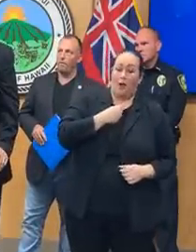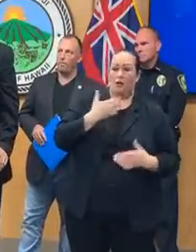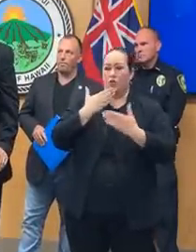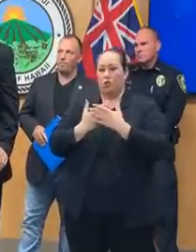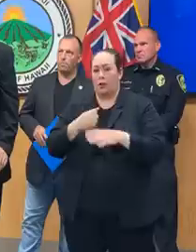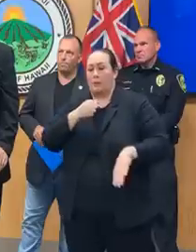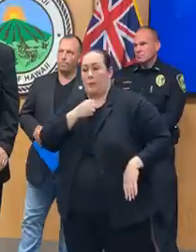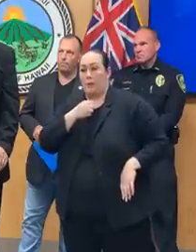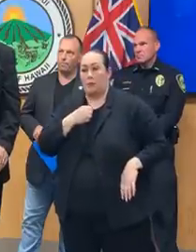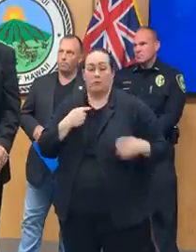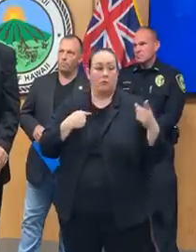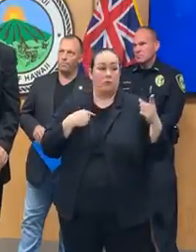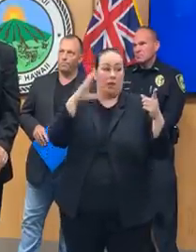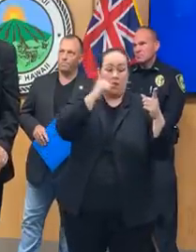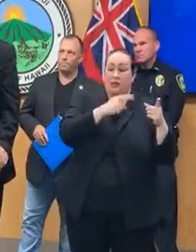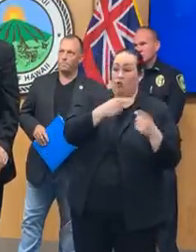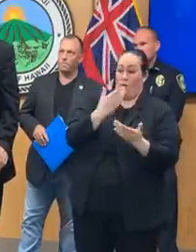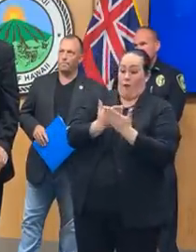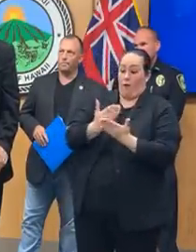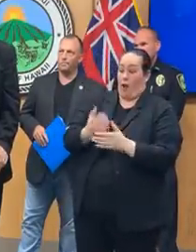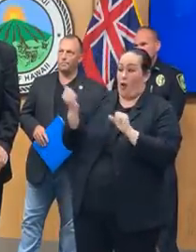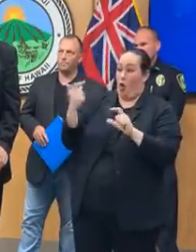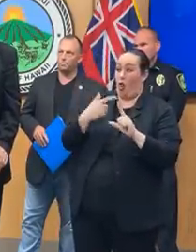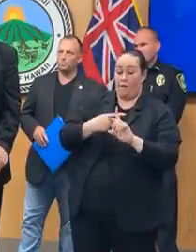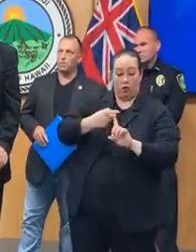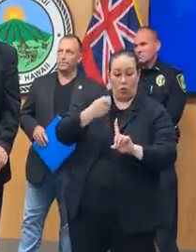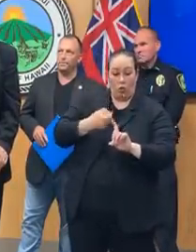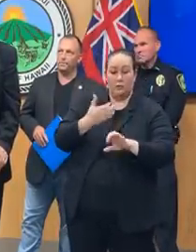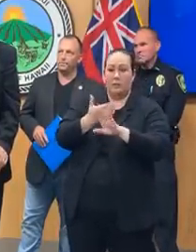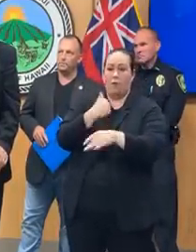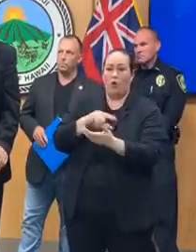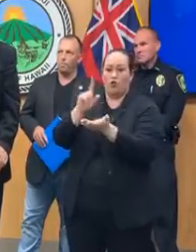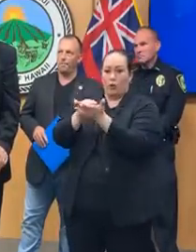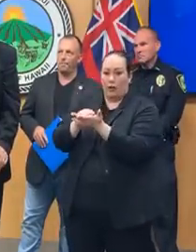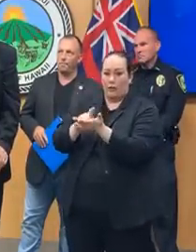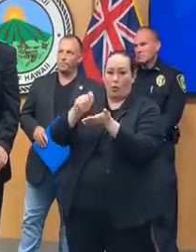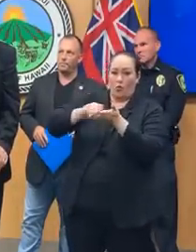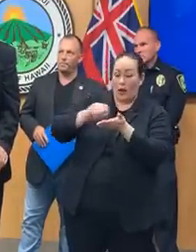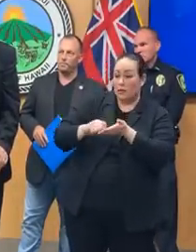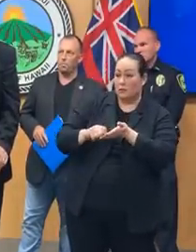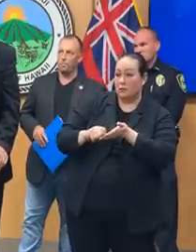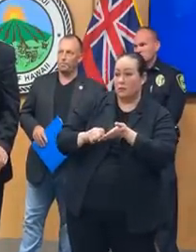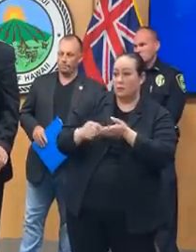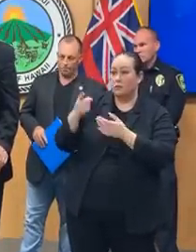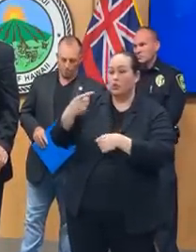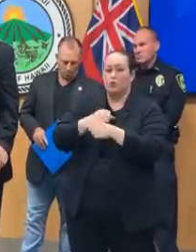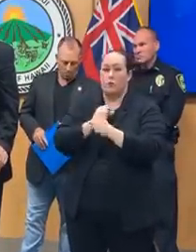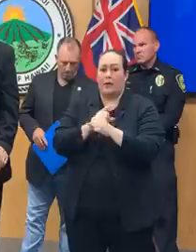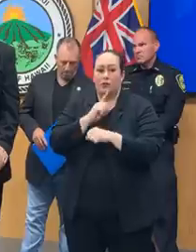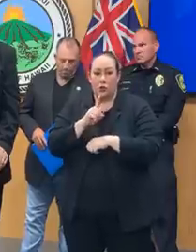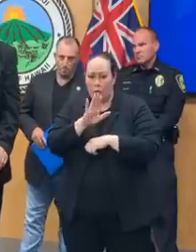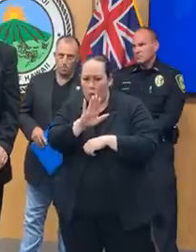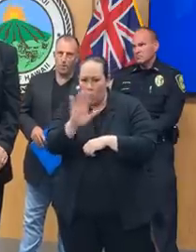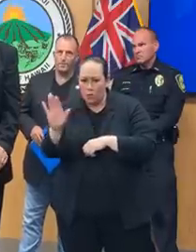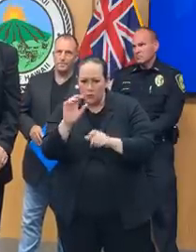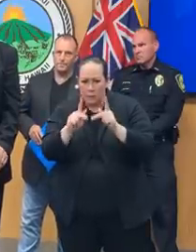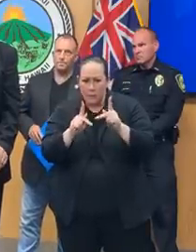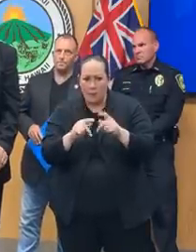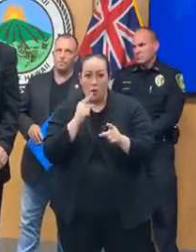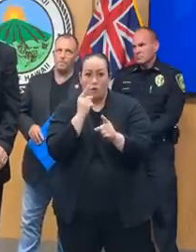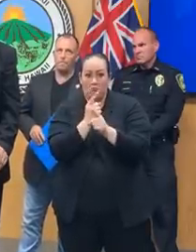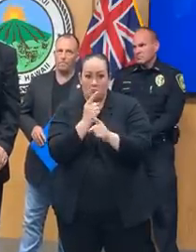you verify all of your sources before you print or write. You make sure that those folks are accurate, that are